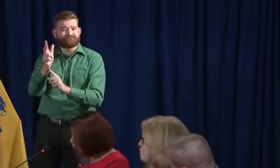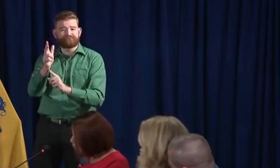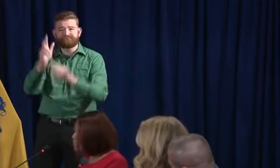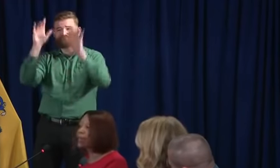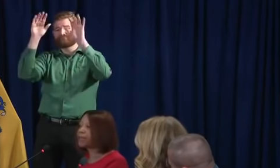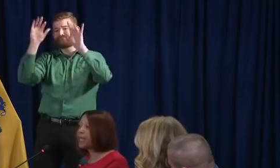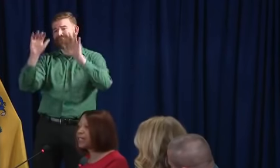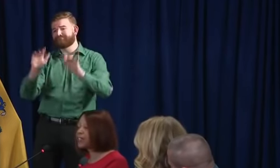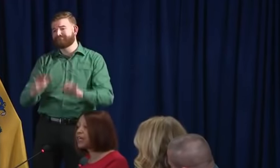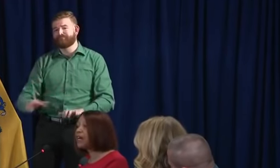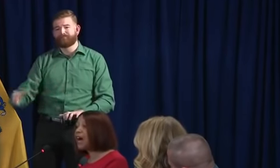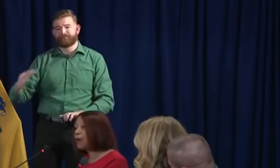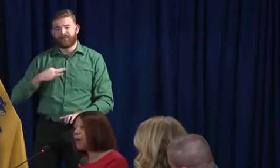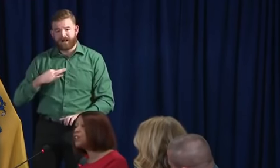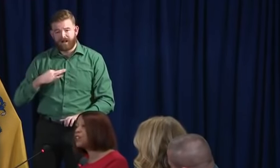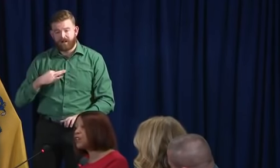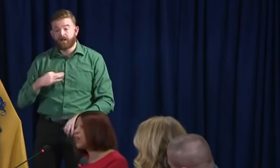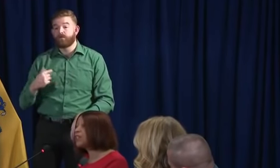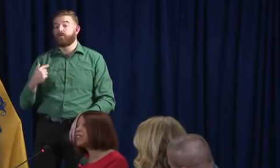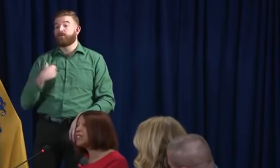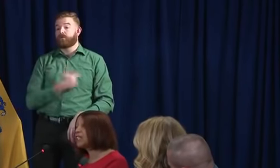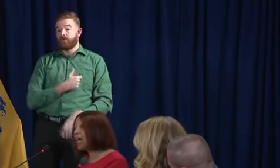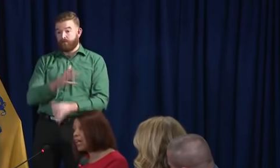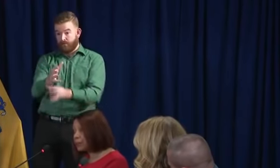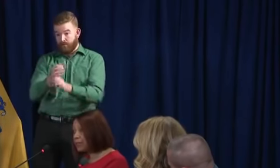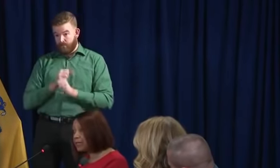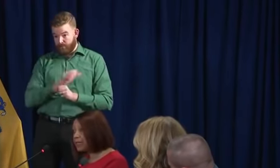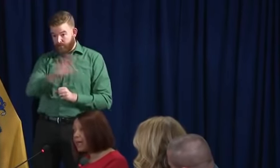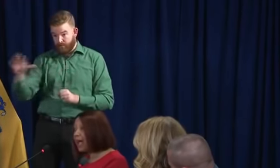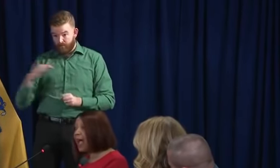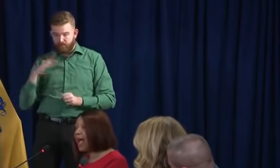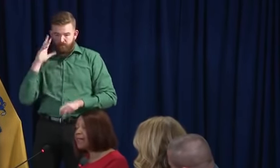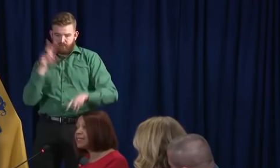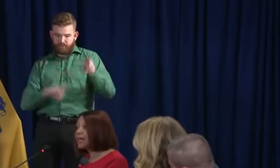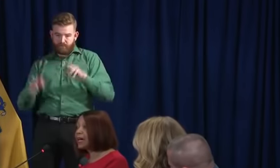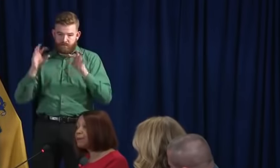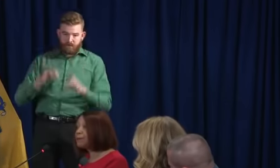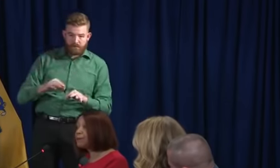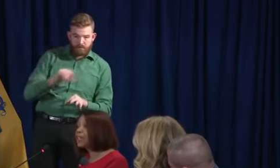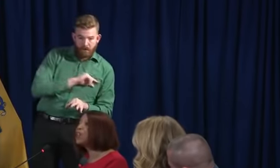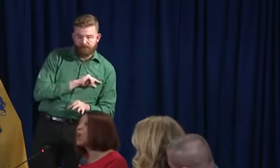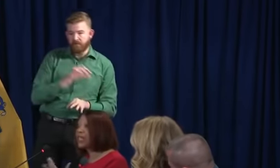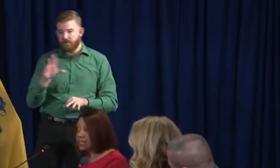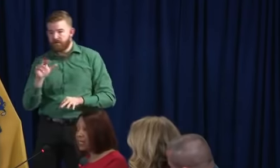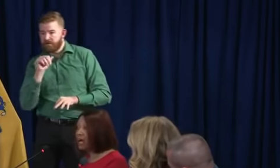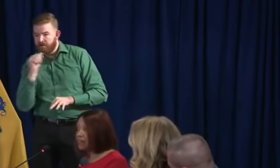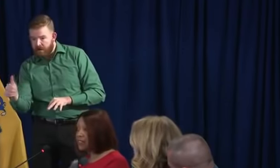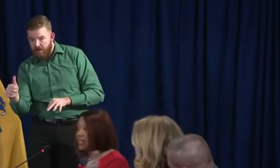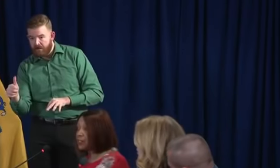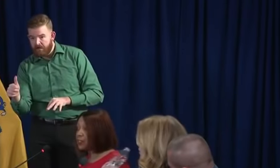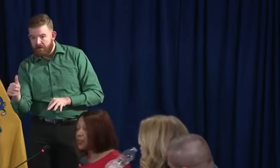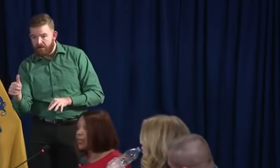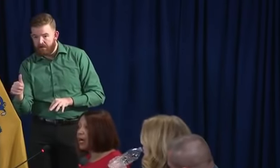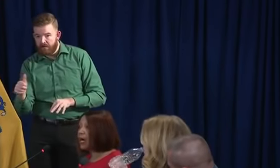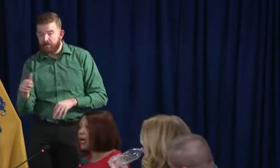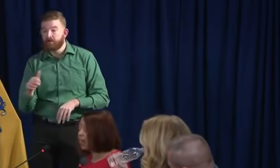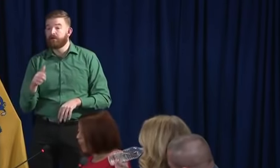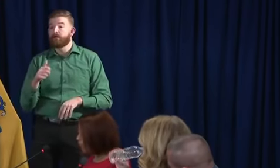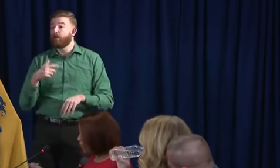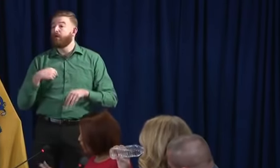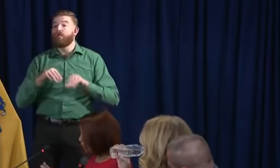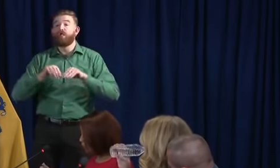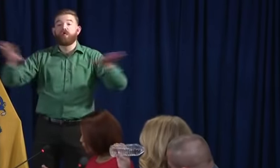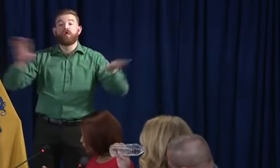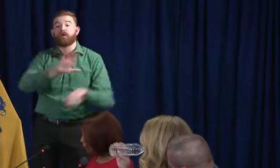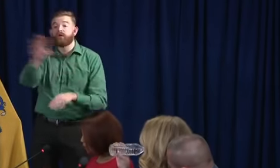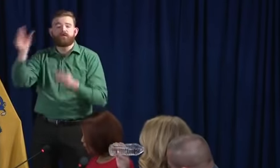can make a determination. I want you to know that it is anonymous and it is confidential. Thank